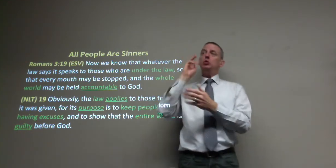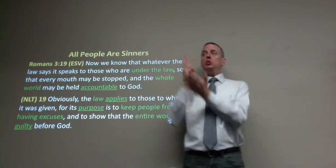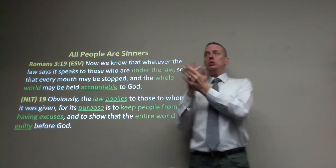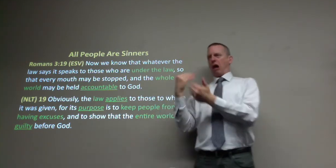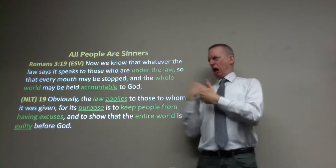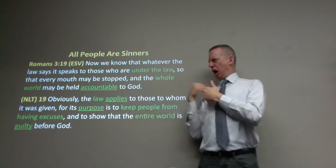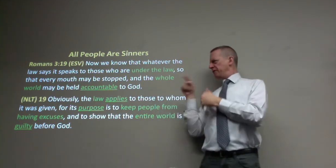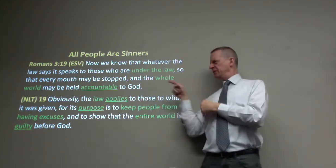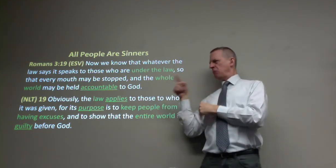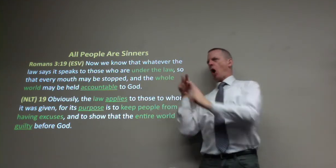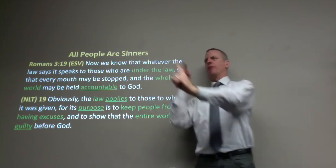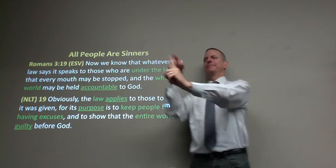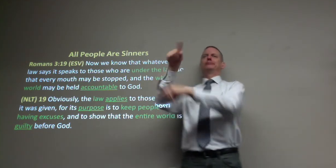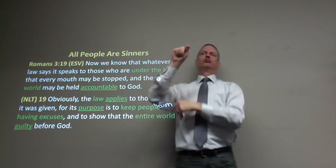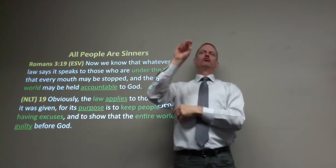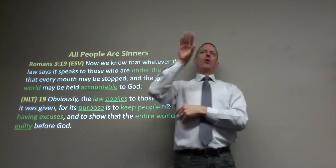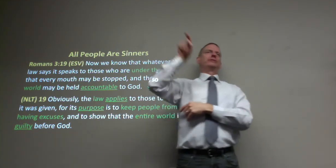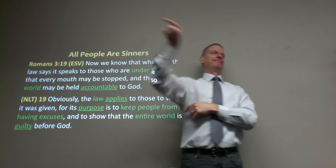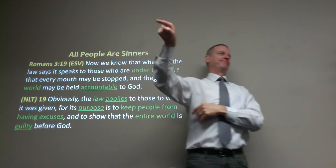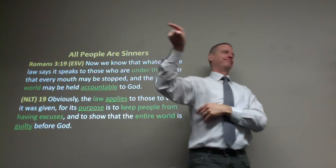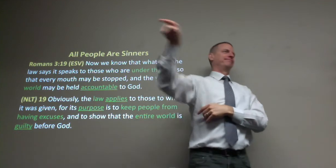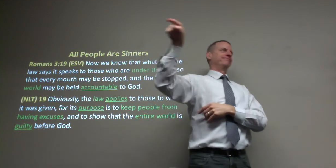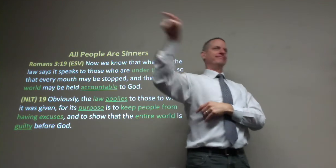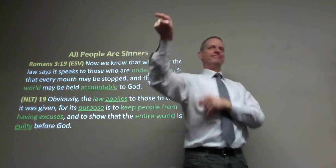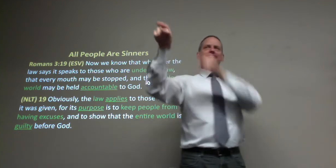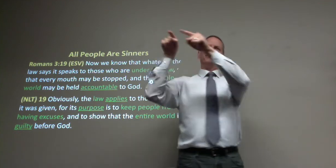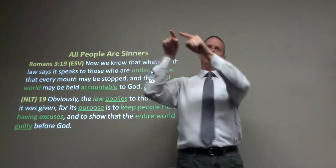so they'll say you do it and they have a bunch of witnesses that this is this person